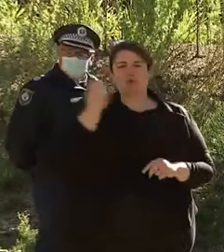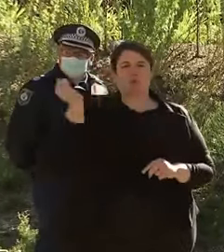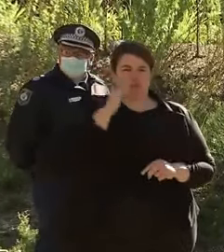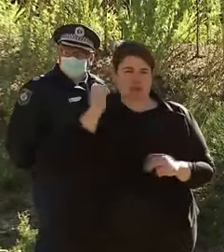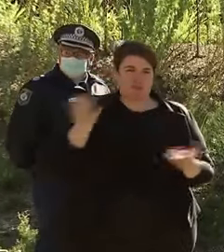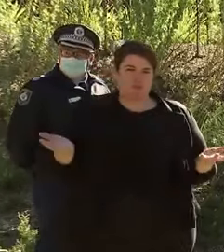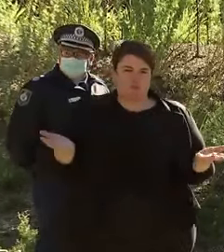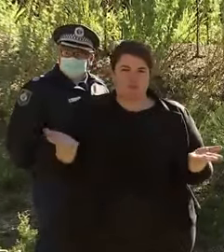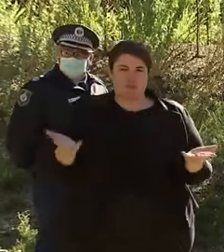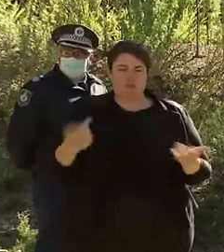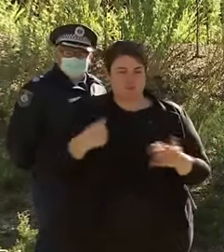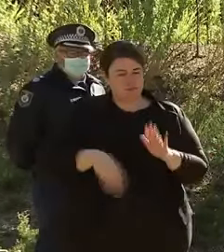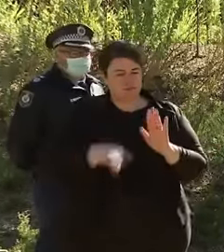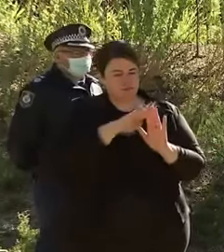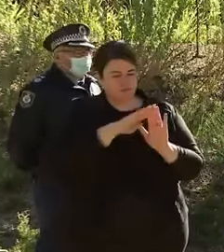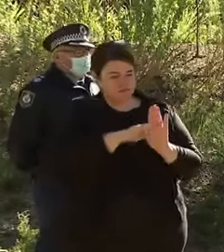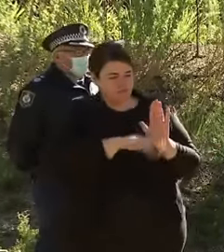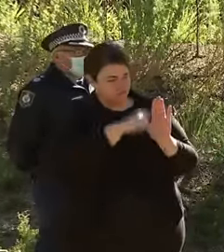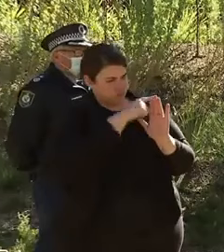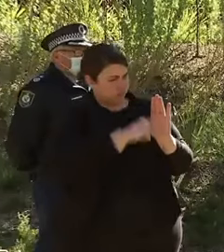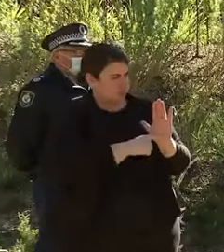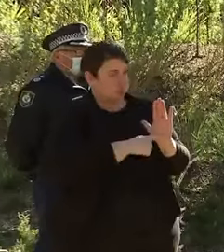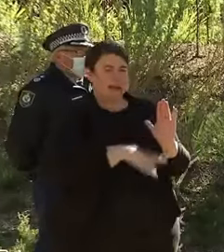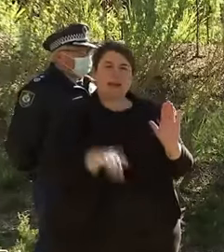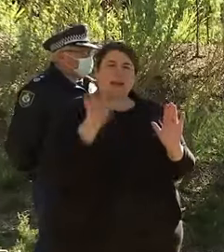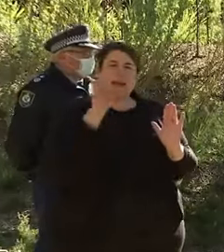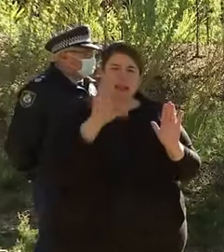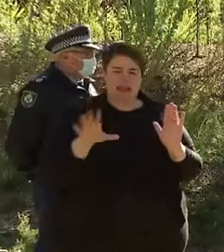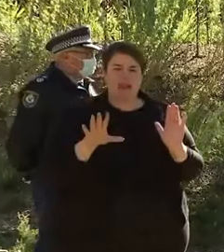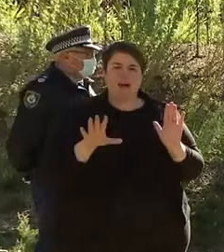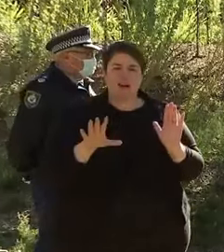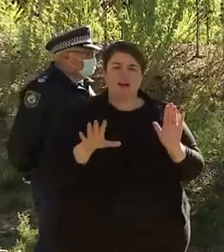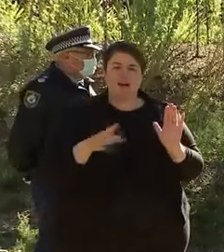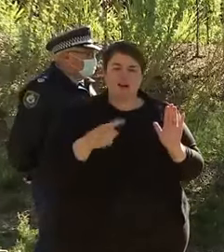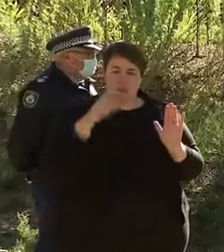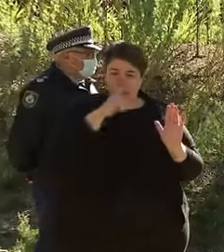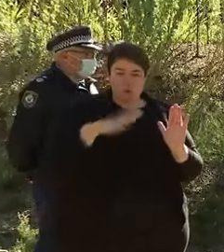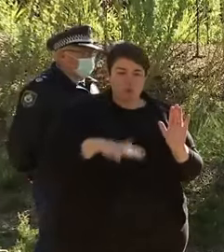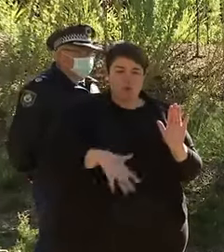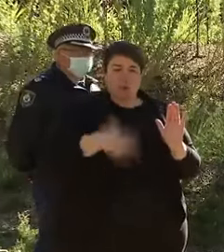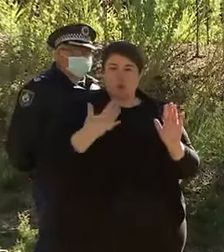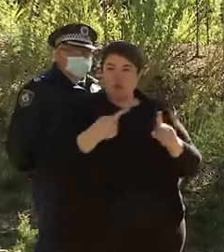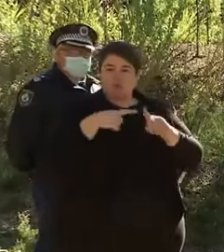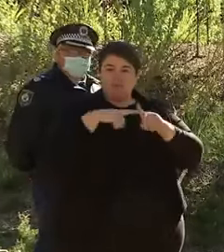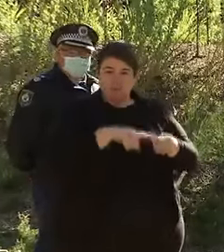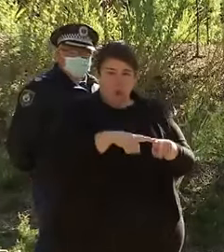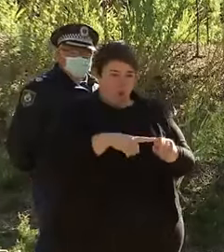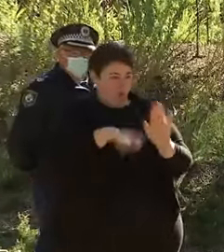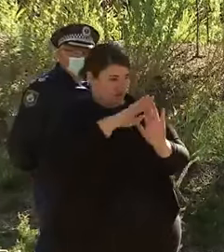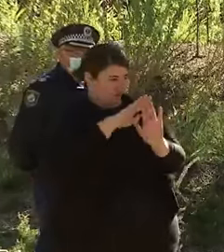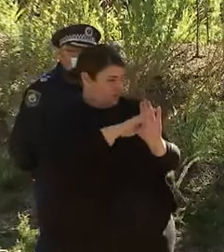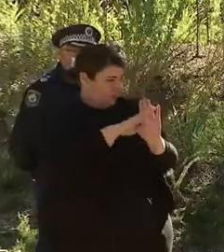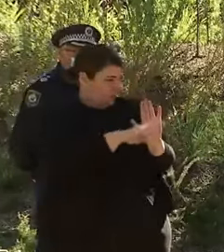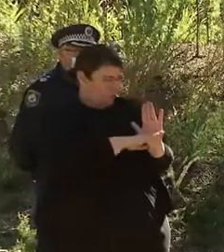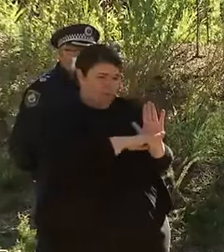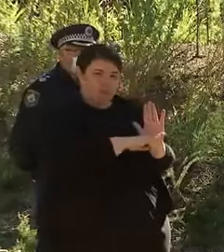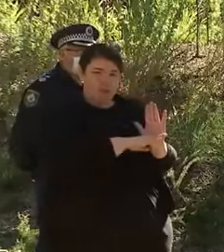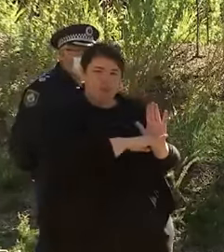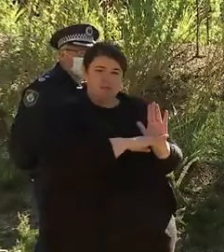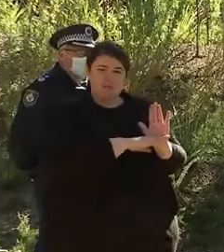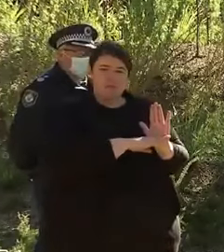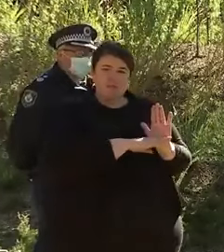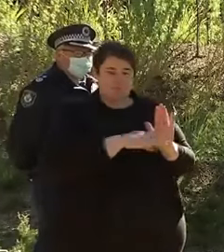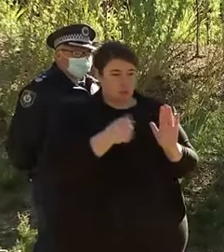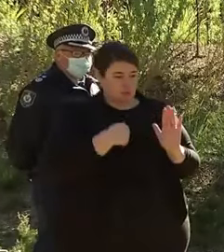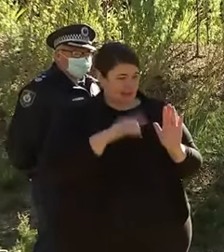hard black and white law that for even those who don't want to comply with the common sense guidelines and the guidelines that were laid